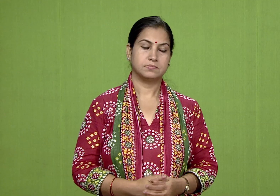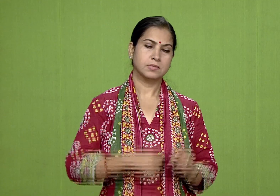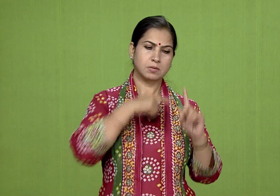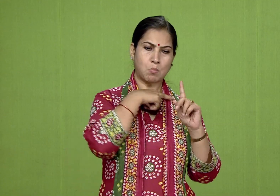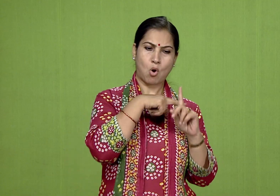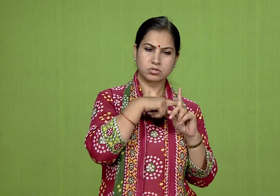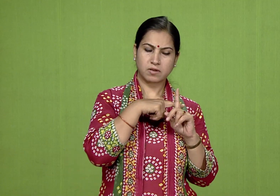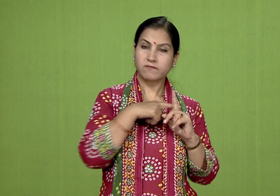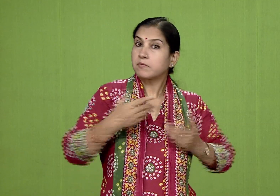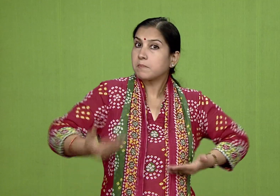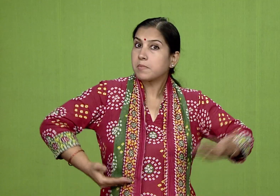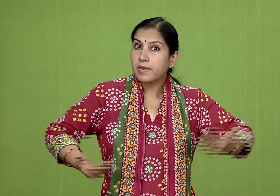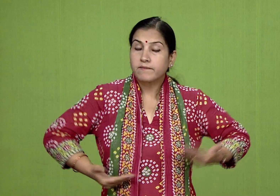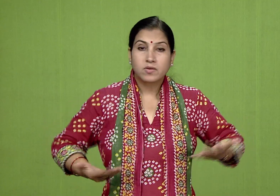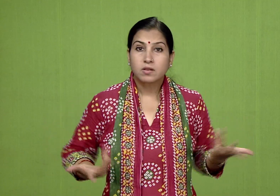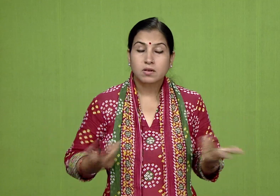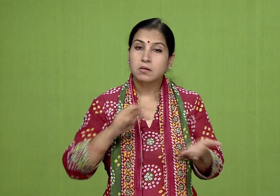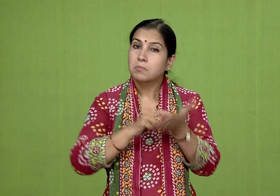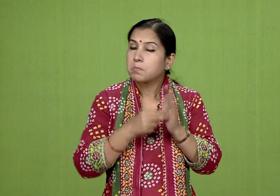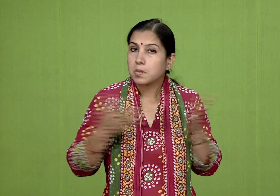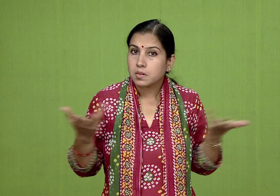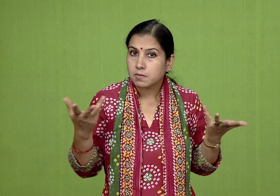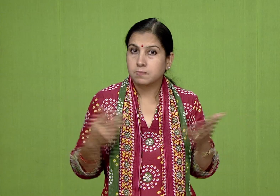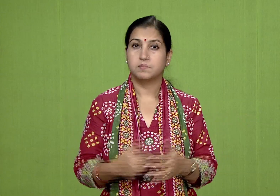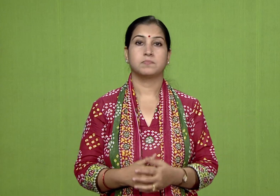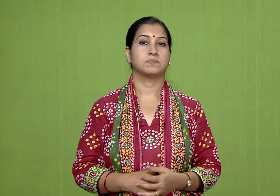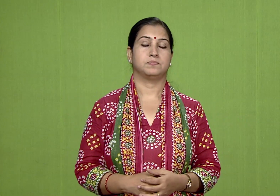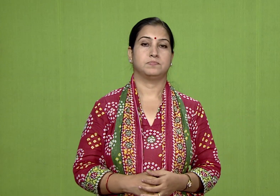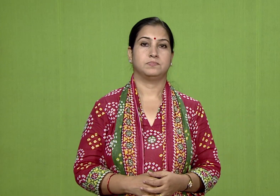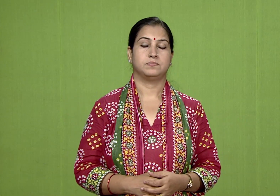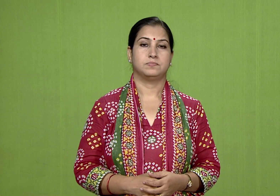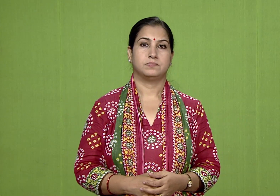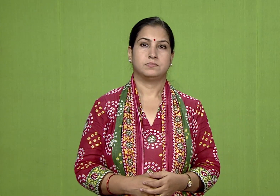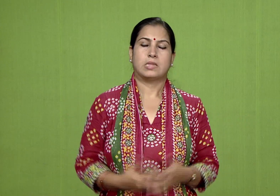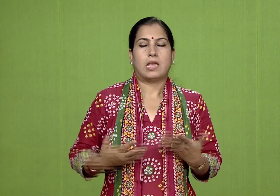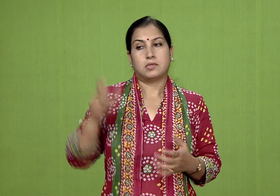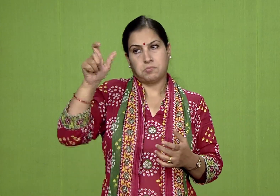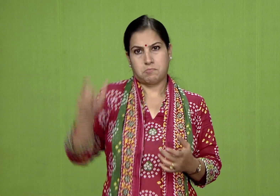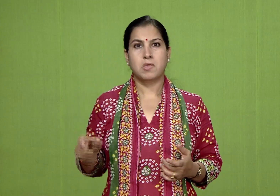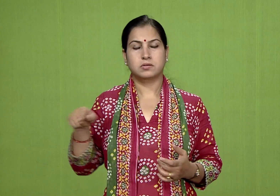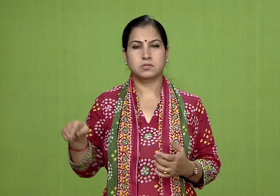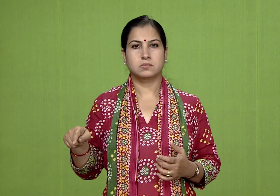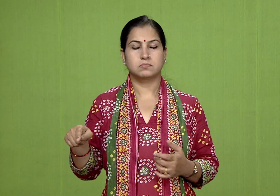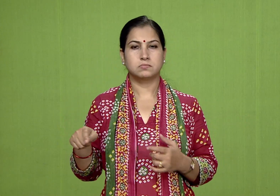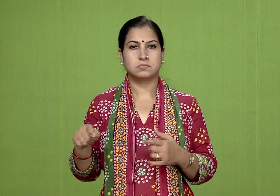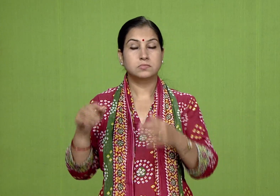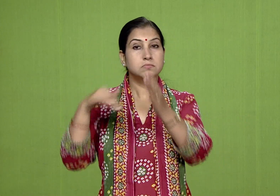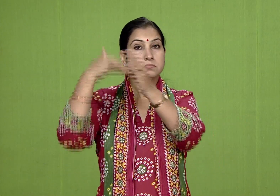Positive behavior implies that a person is forward-looking